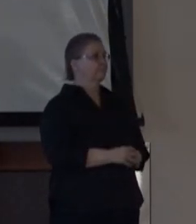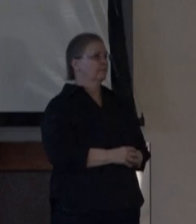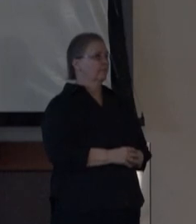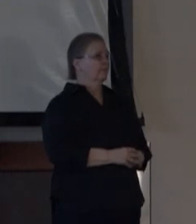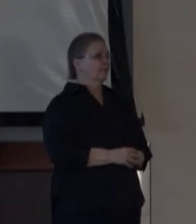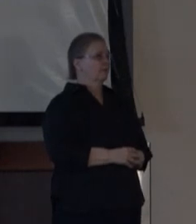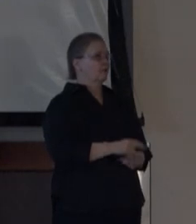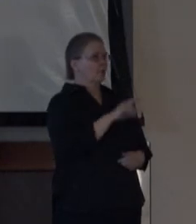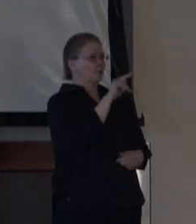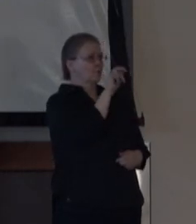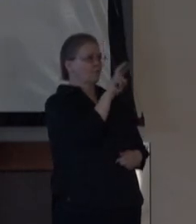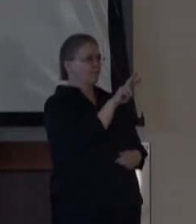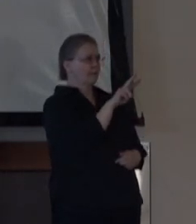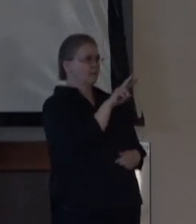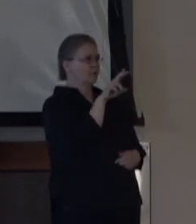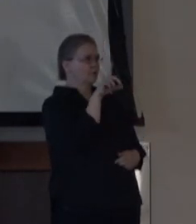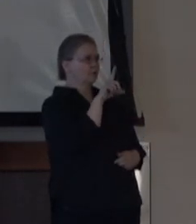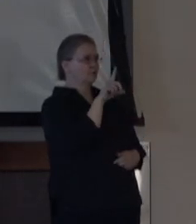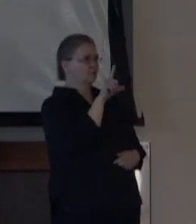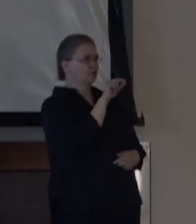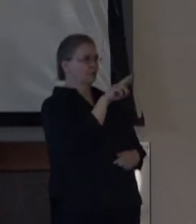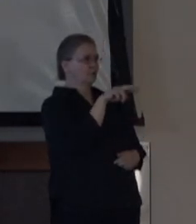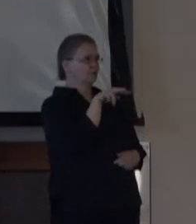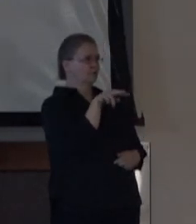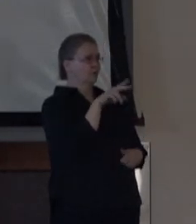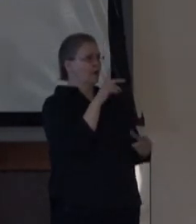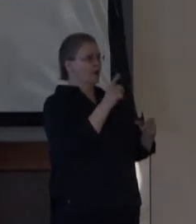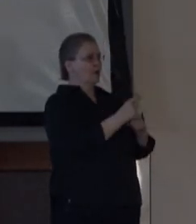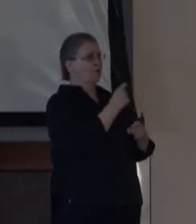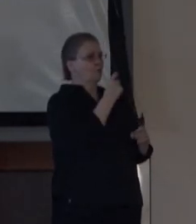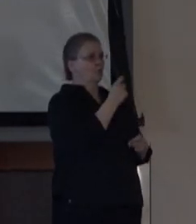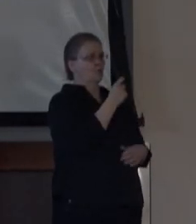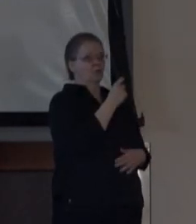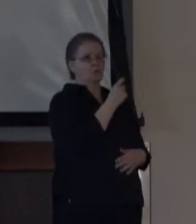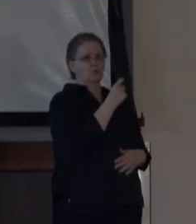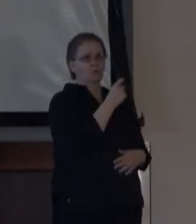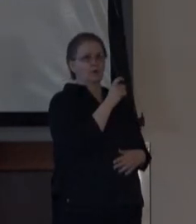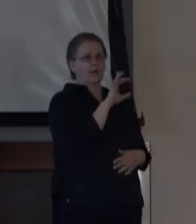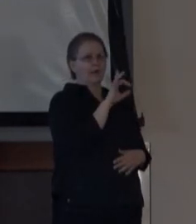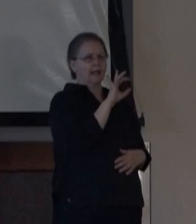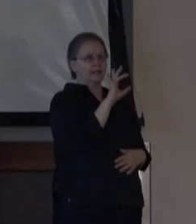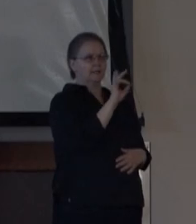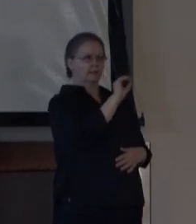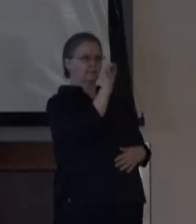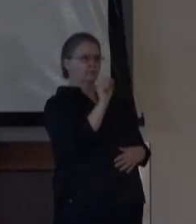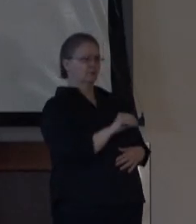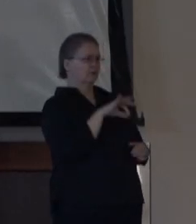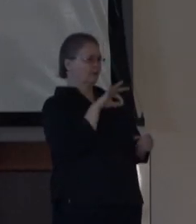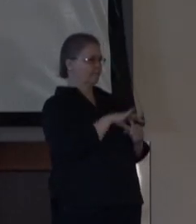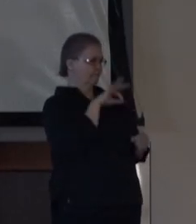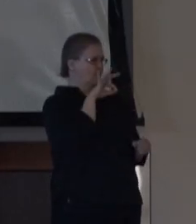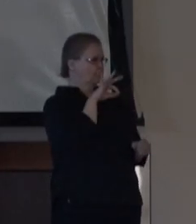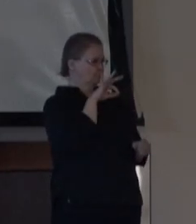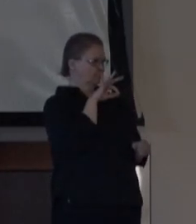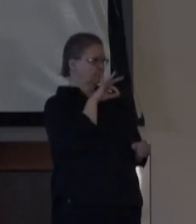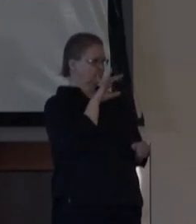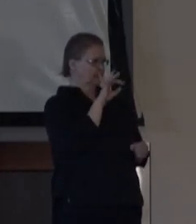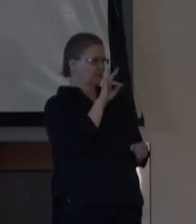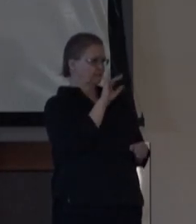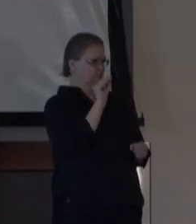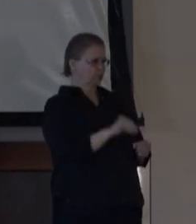in November of 2022, I won my race with about 87% of the vote.